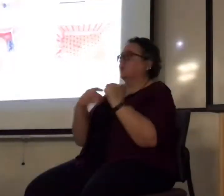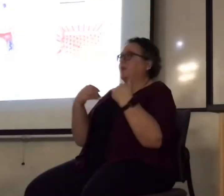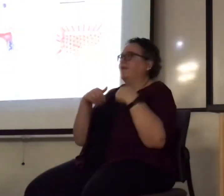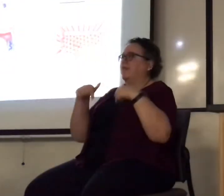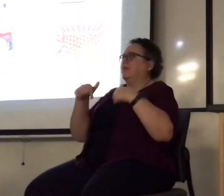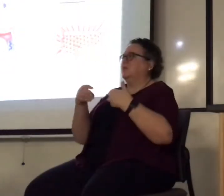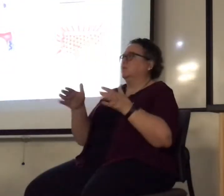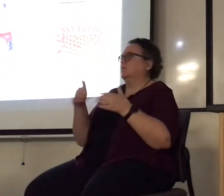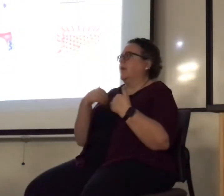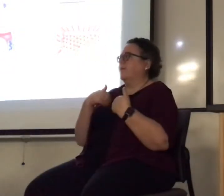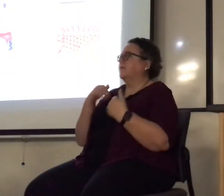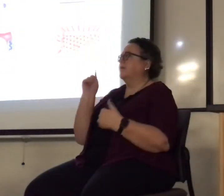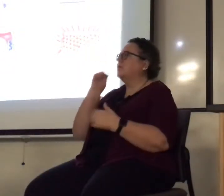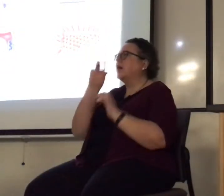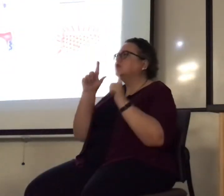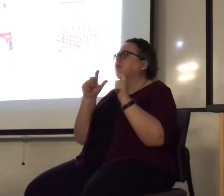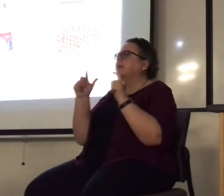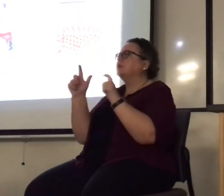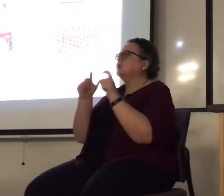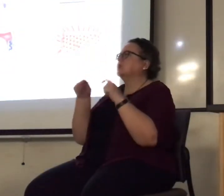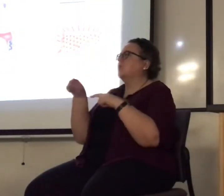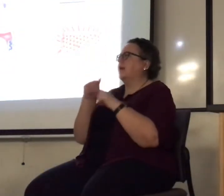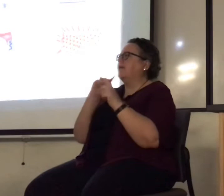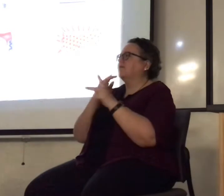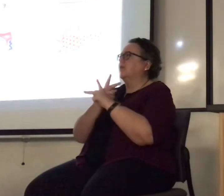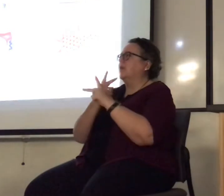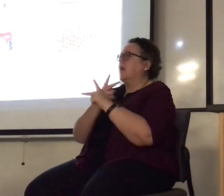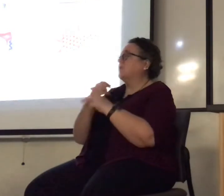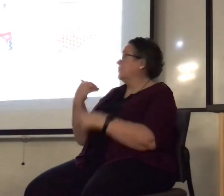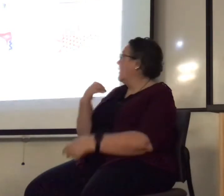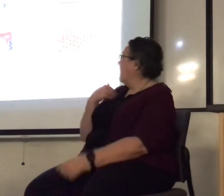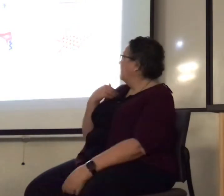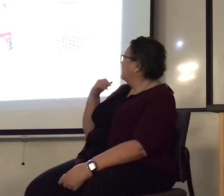So I took pictures so we can kind of figure that out. You have